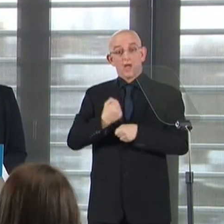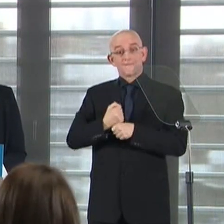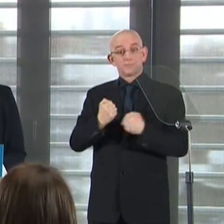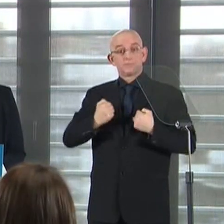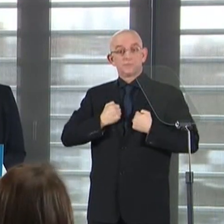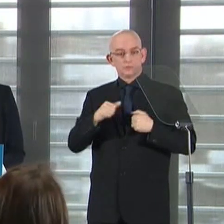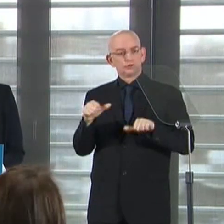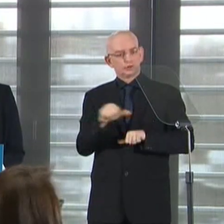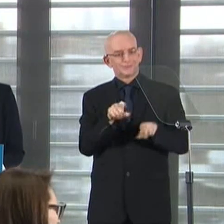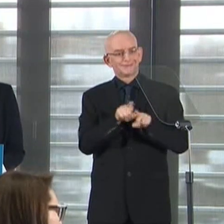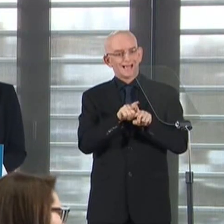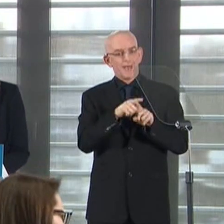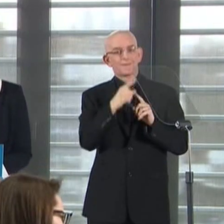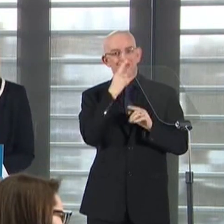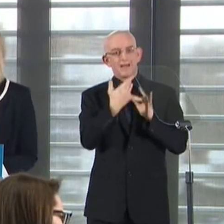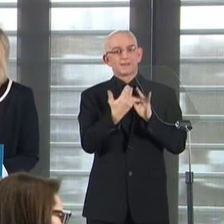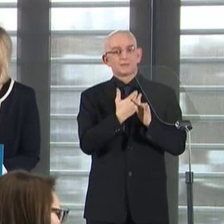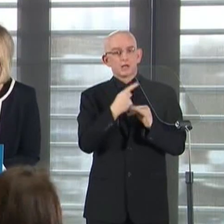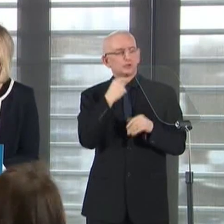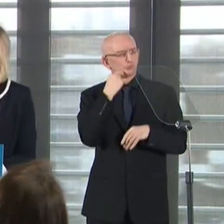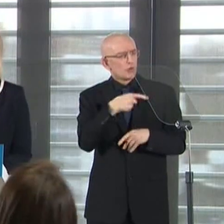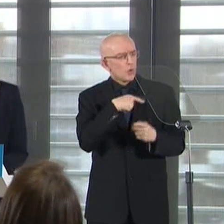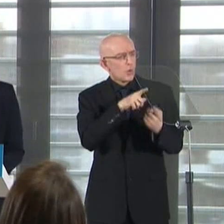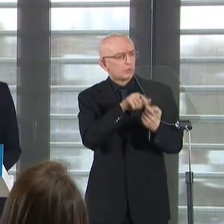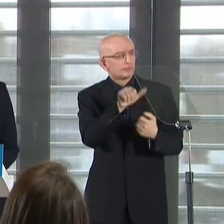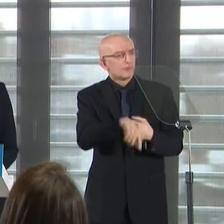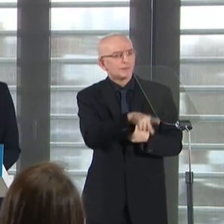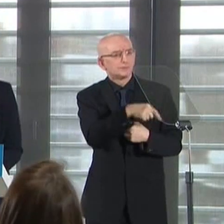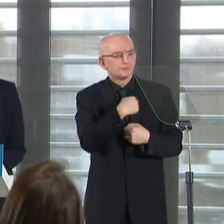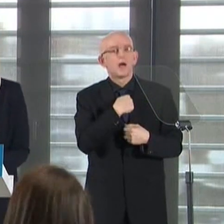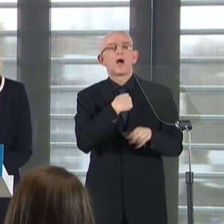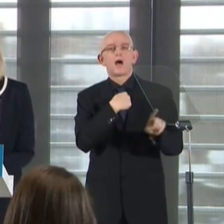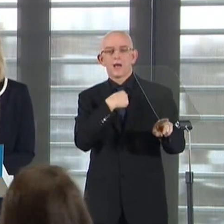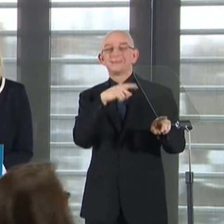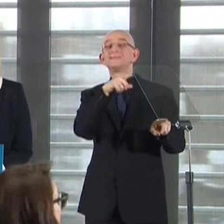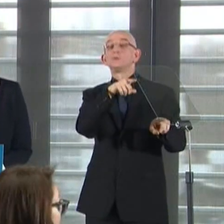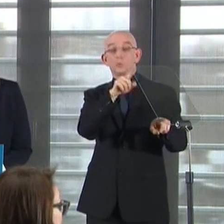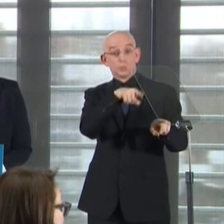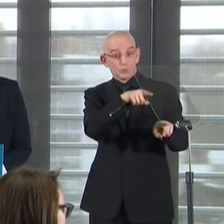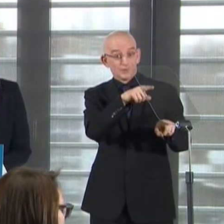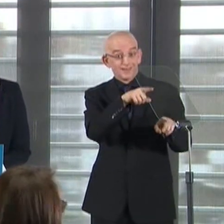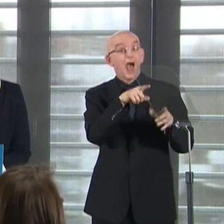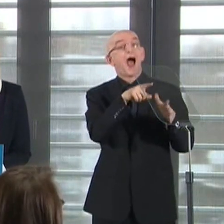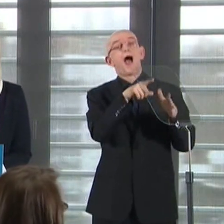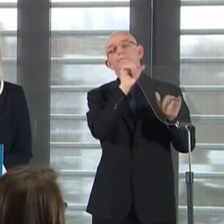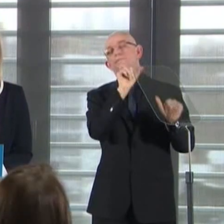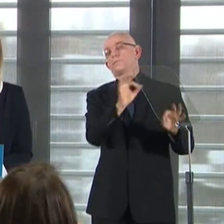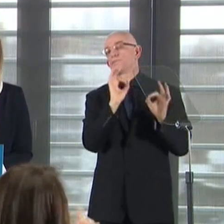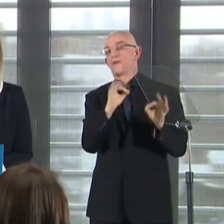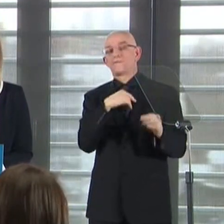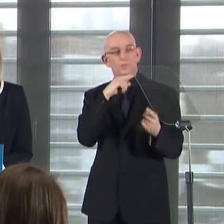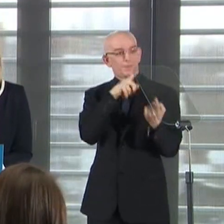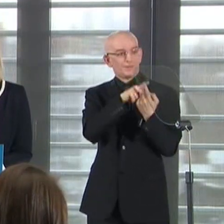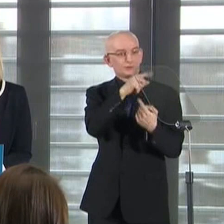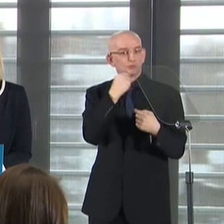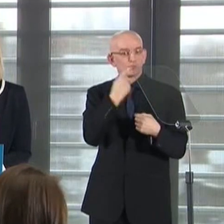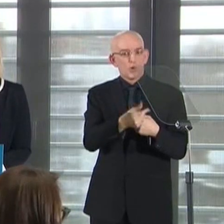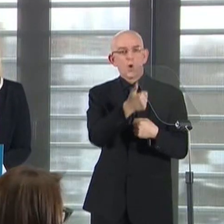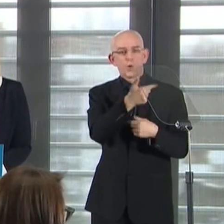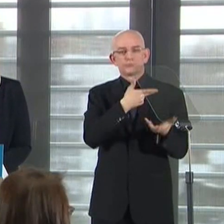team tomorrow. You, Elliot. Fantastic. Now that is advocacy, isn't it? A question and a meeting all in 1 week. Thank you. I look forward